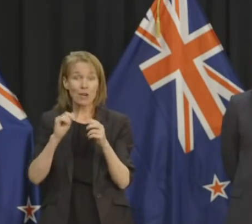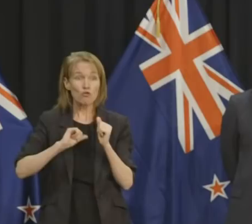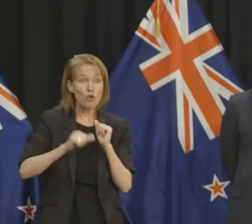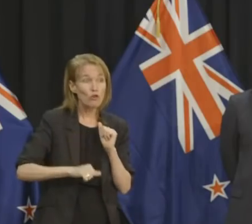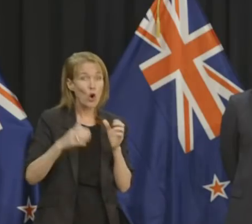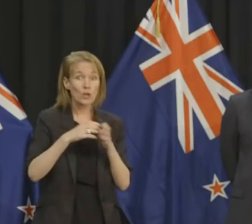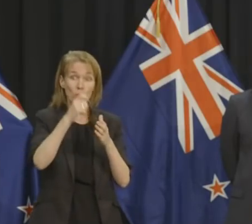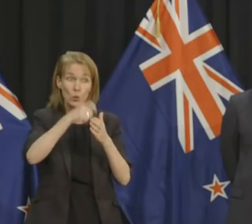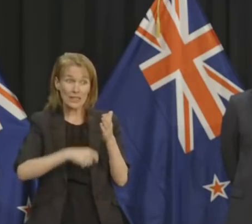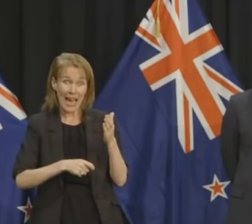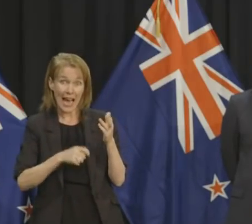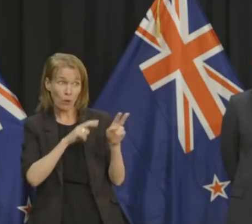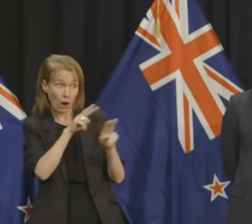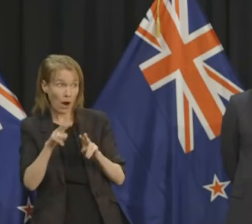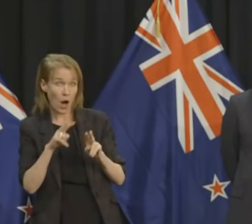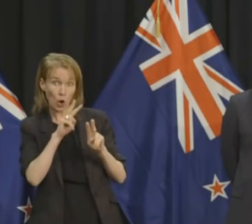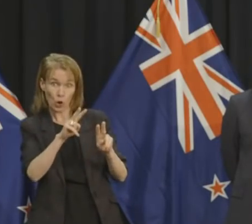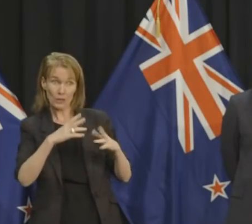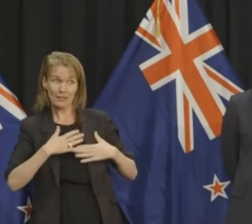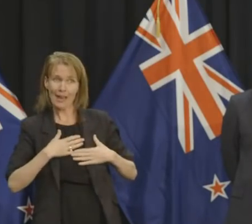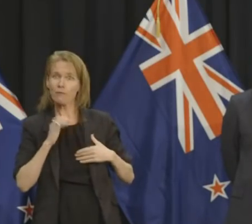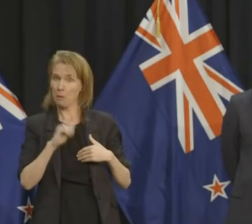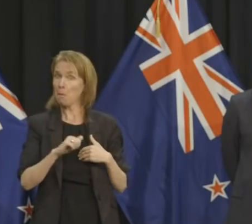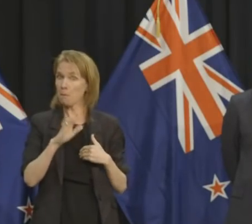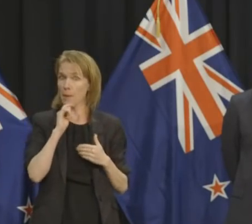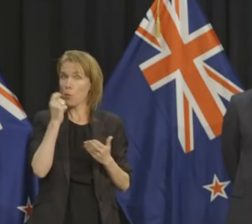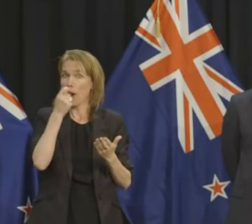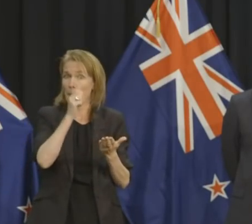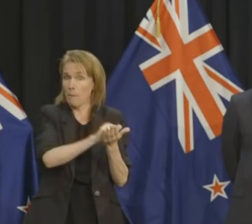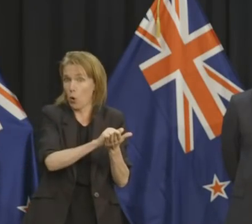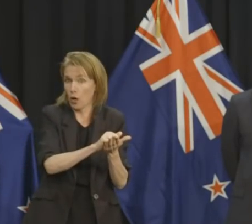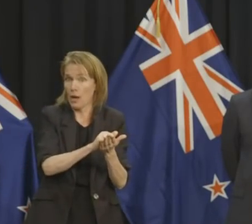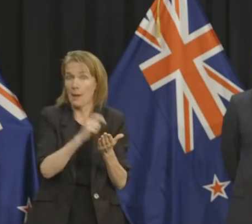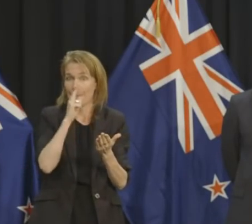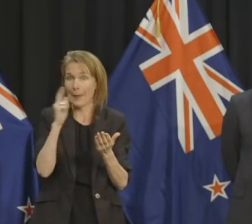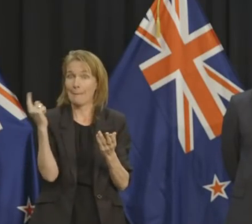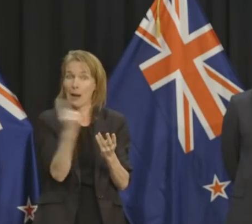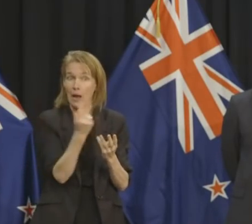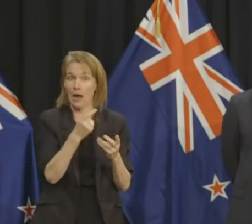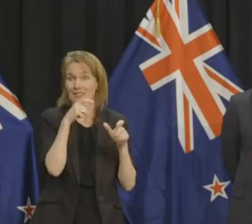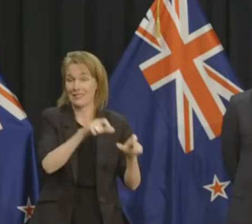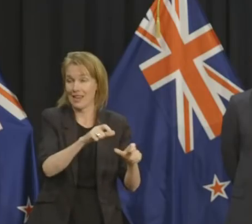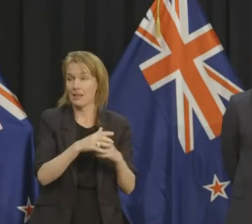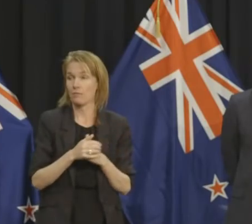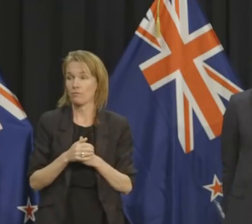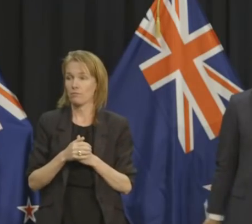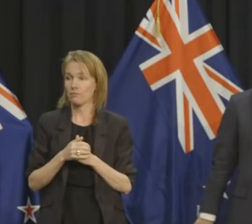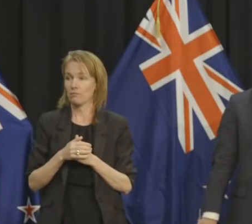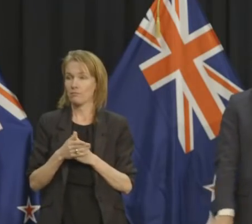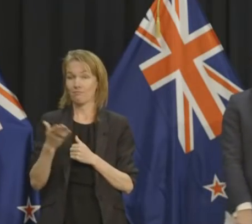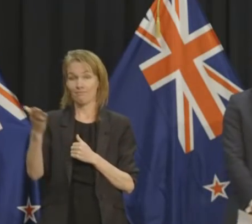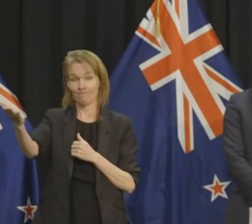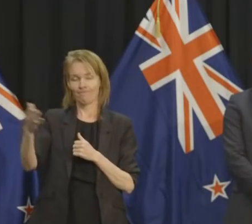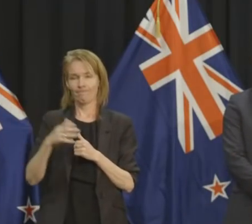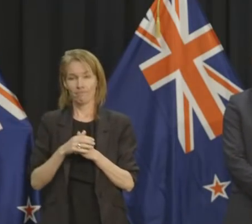criteria, then we certainly look to do so. How confident are you other people weren't sneaking out from that same gap in the fence and going to the